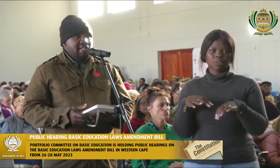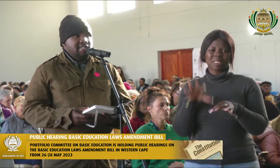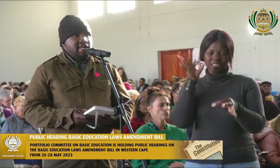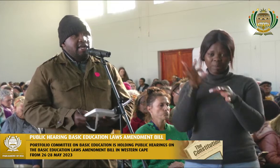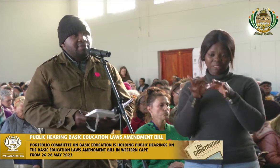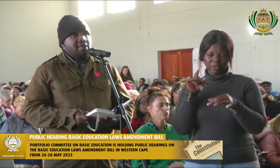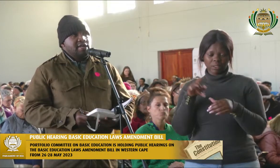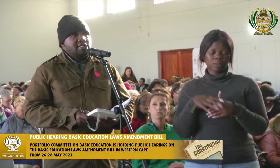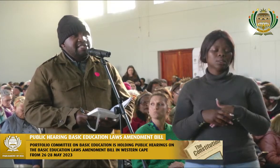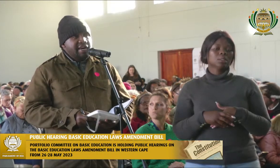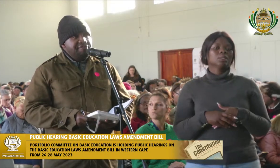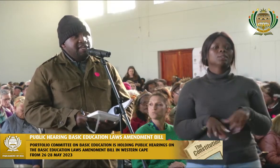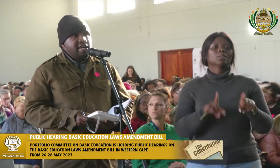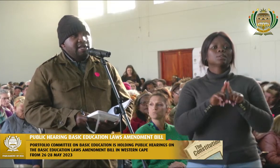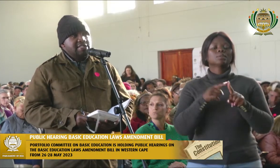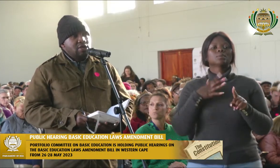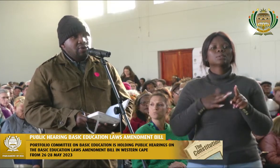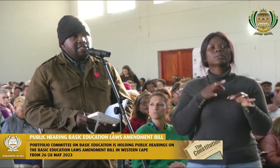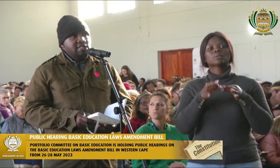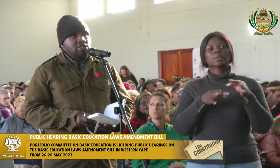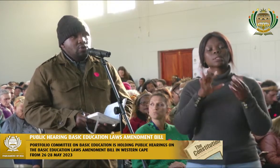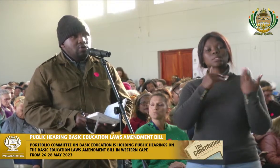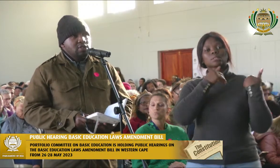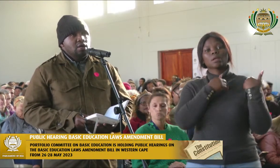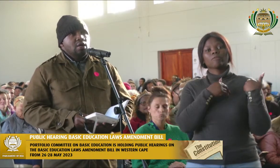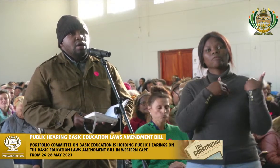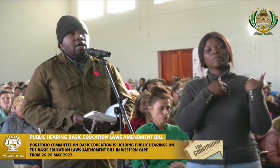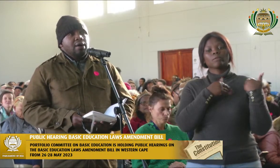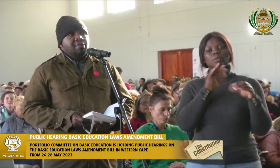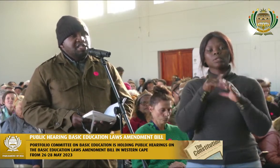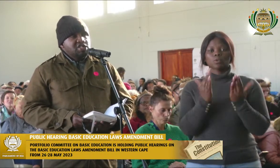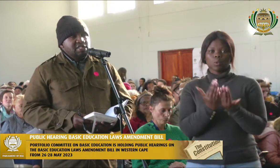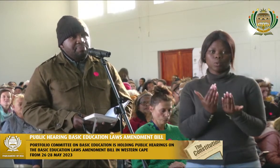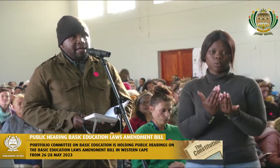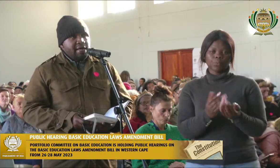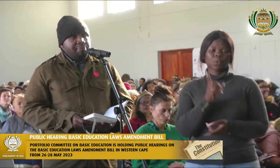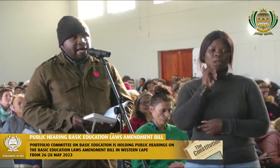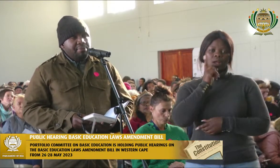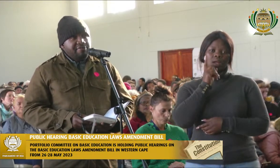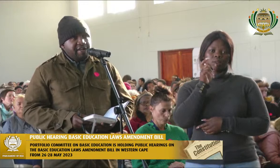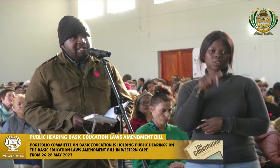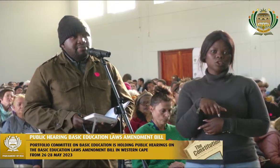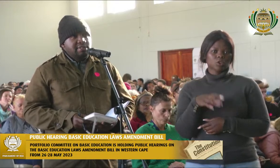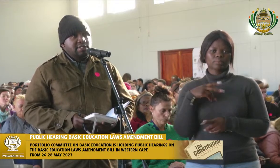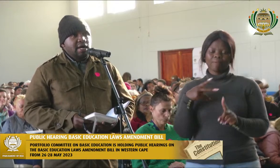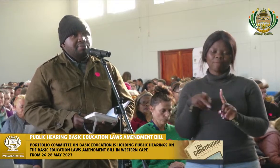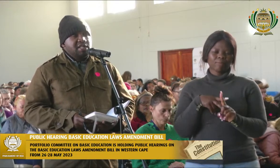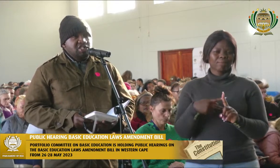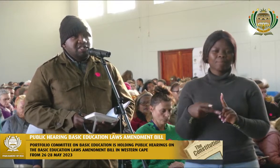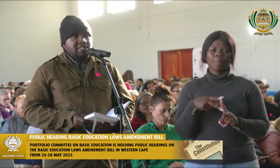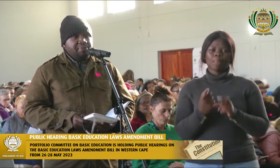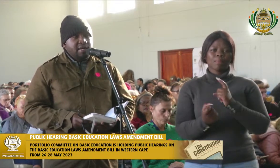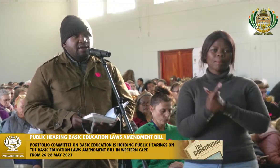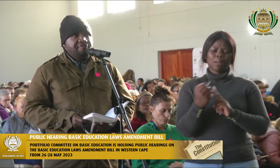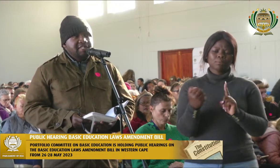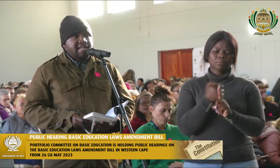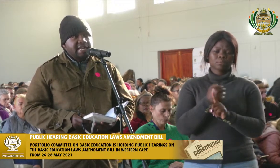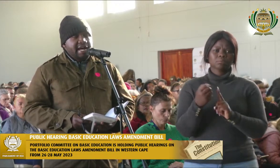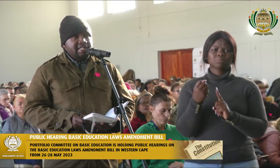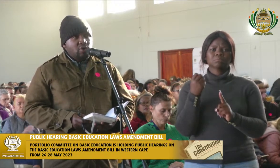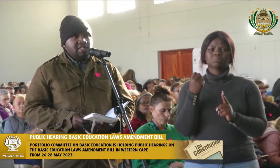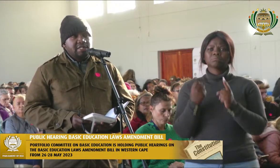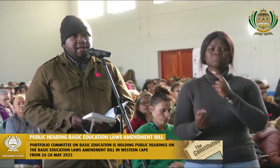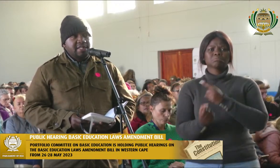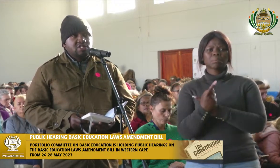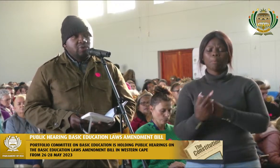I also want to state the safety and security in schools. The teachers are becoming victims. The teachers are being